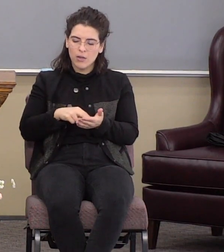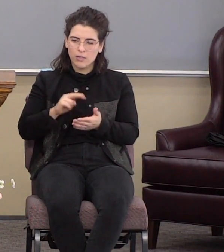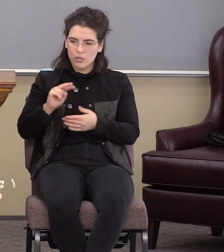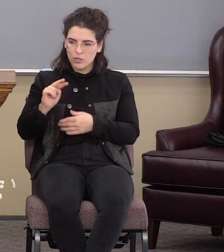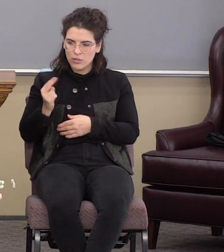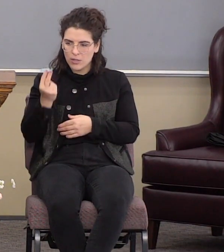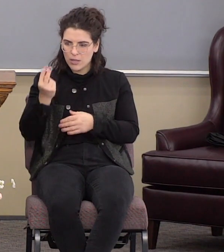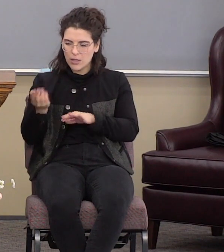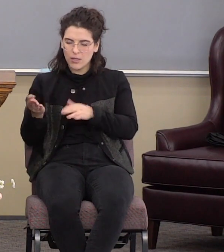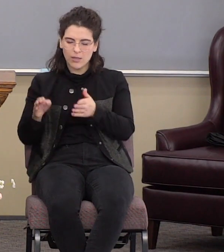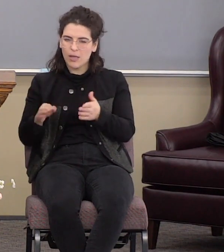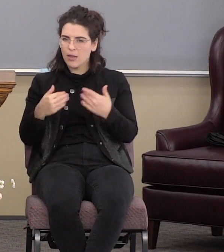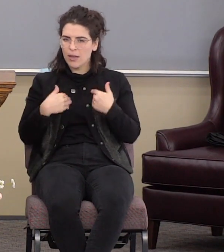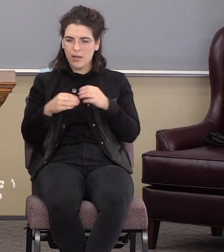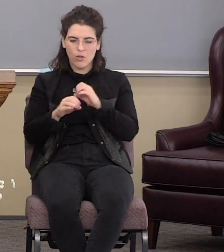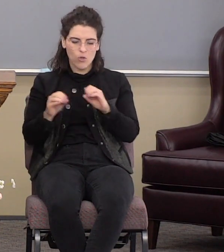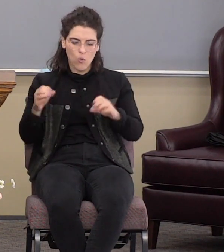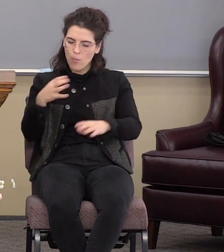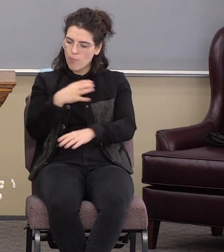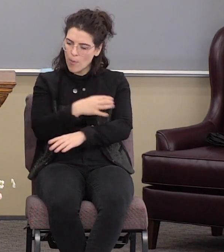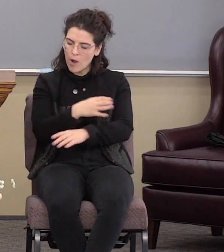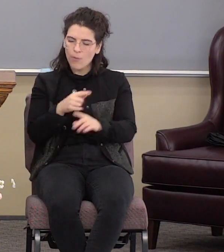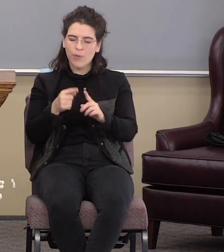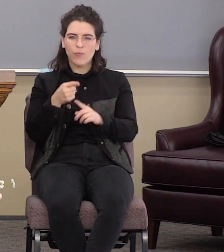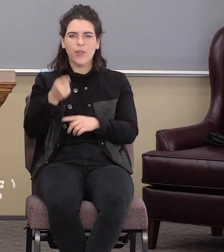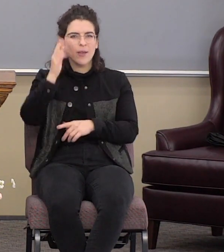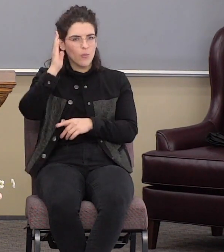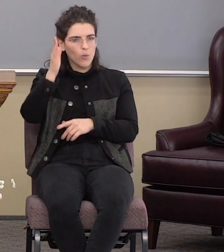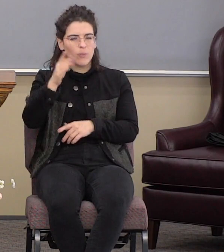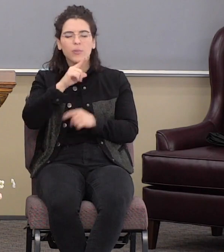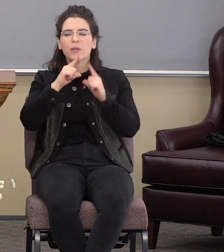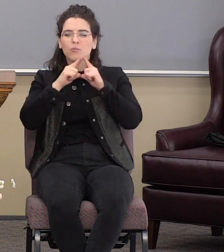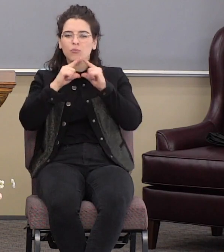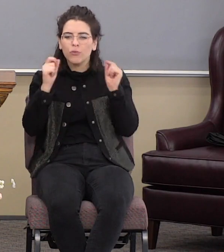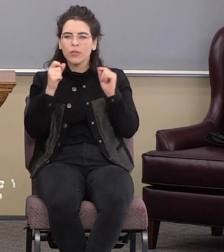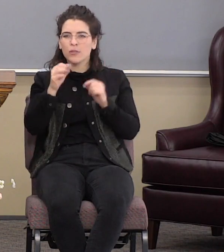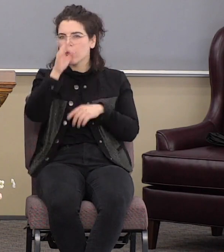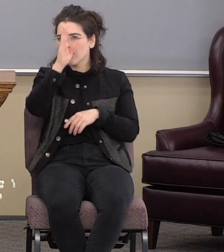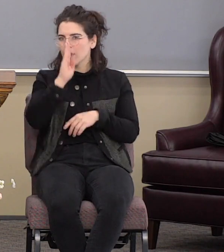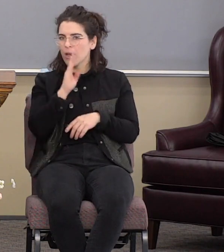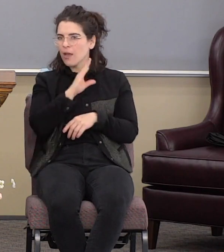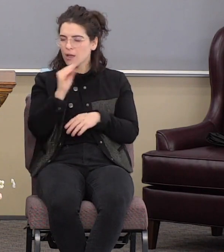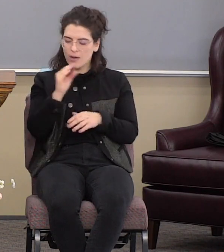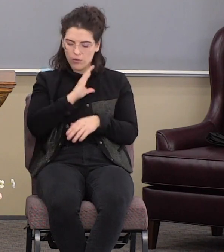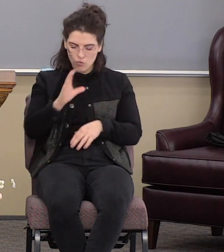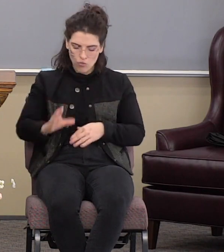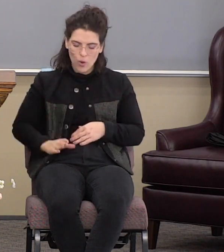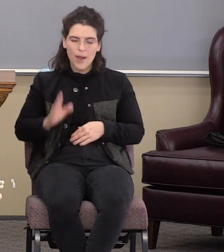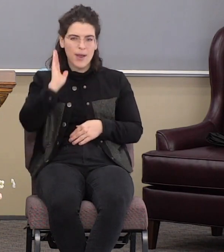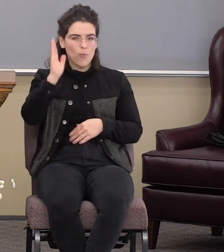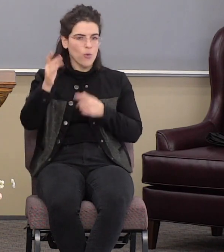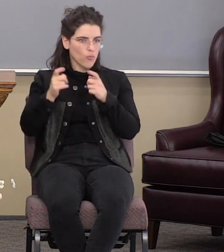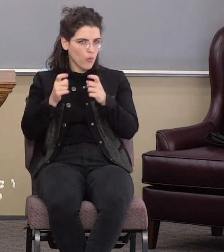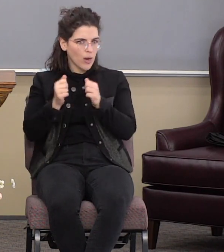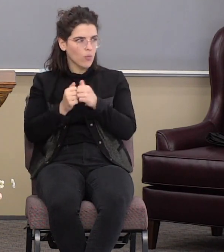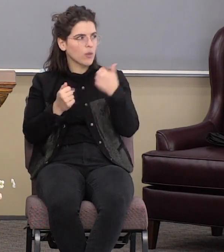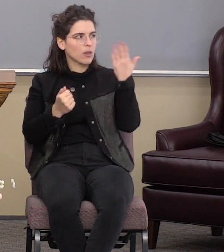second death hath no power. But they shall be priests of God and of Christ, and shall reign with